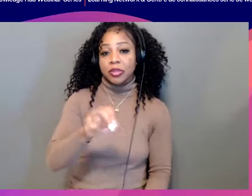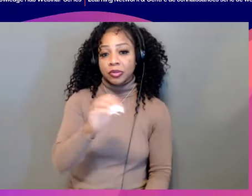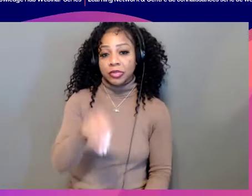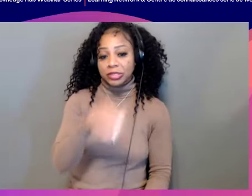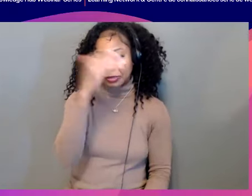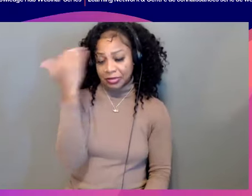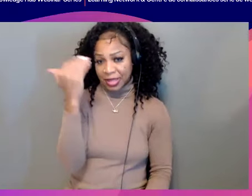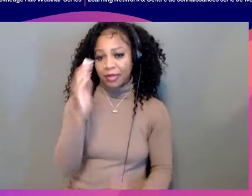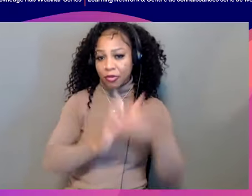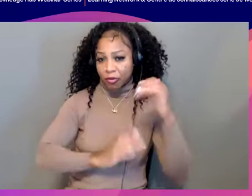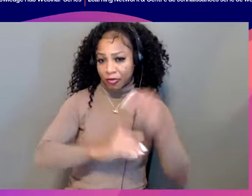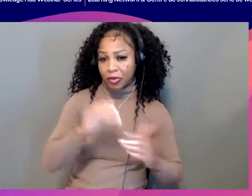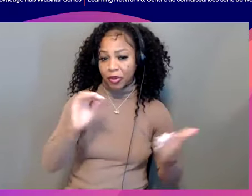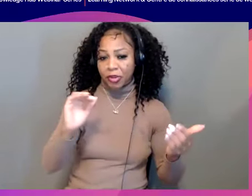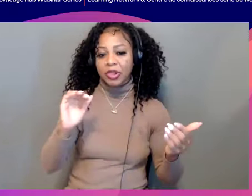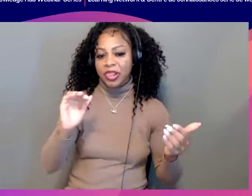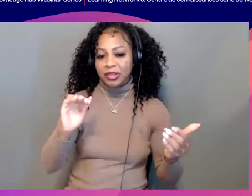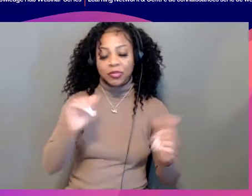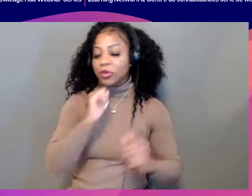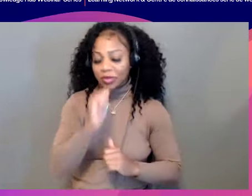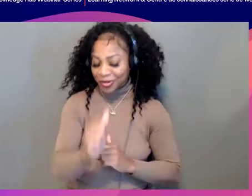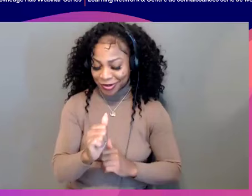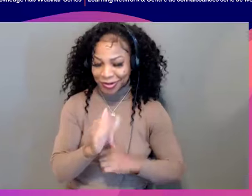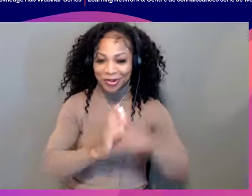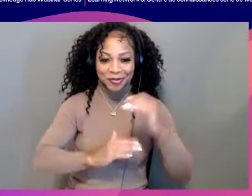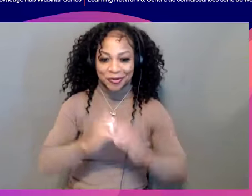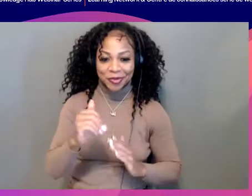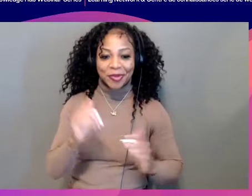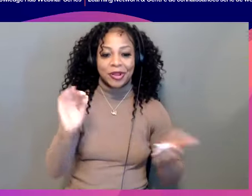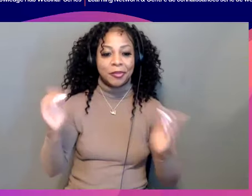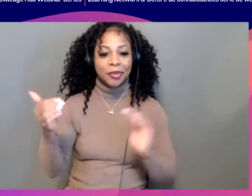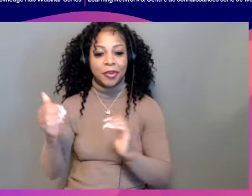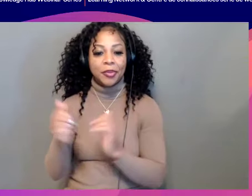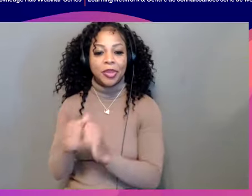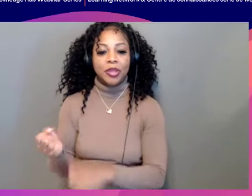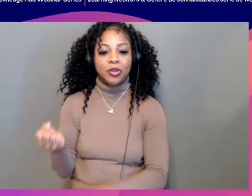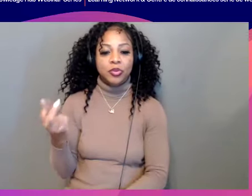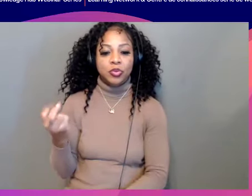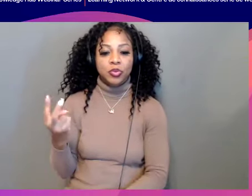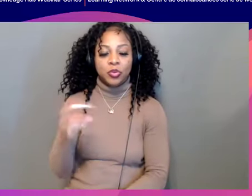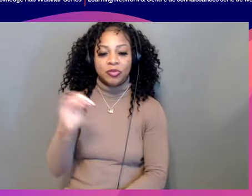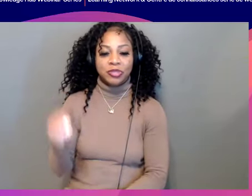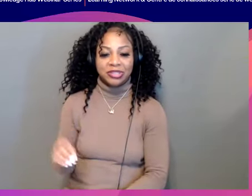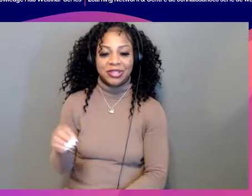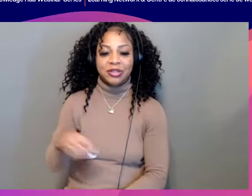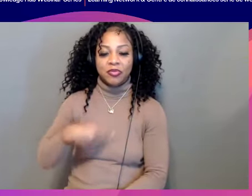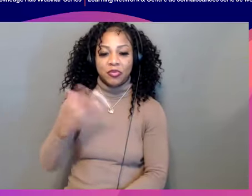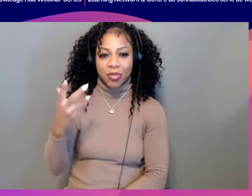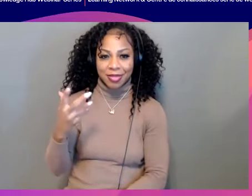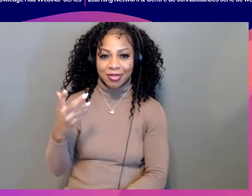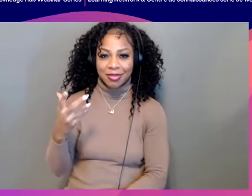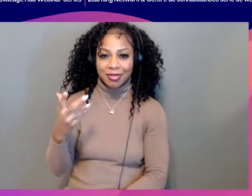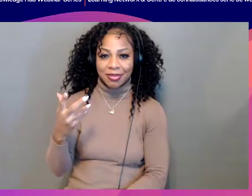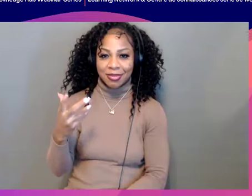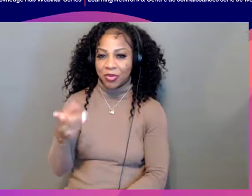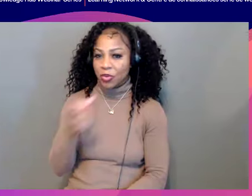were comfortable compared with, or were not comfortable, sorry, compared with 12% of white respondents. And so this